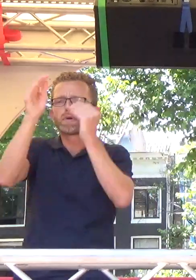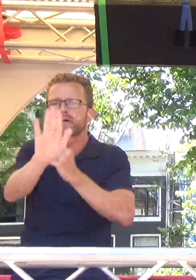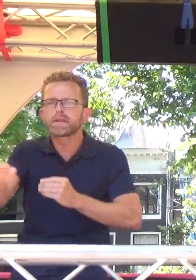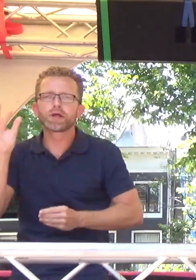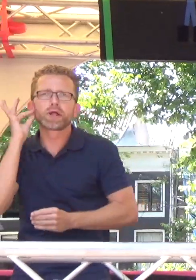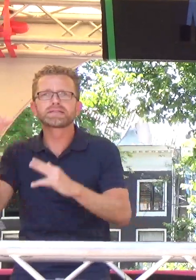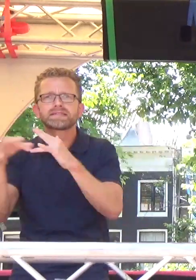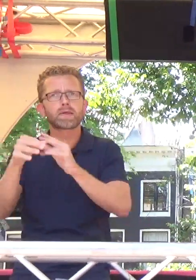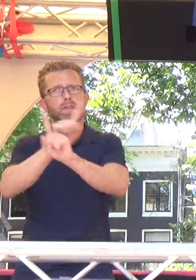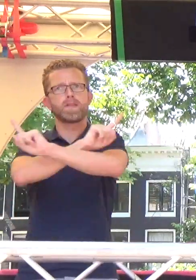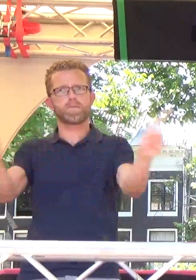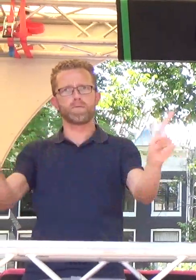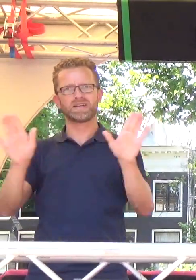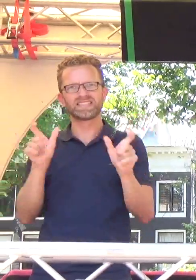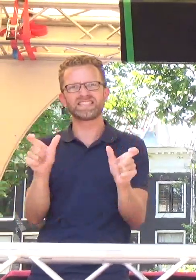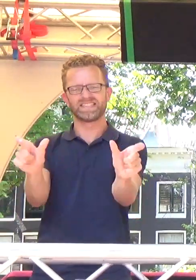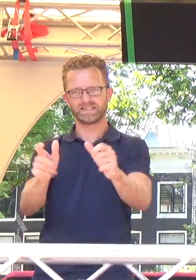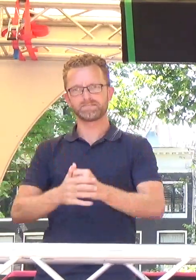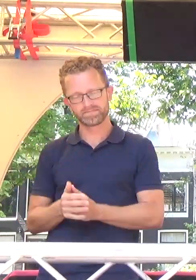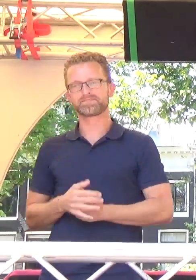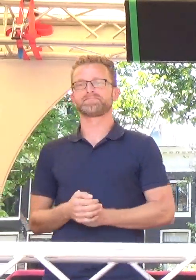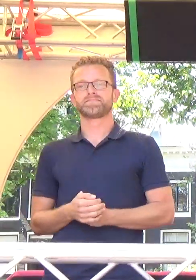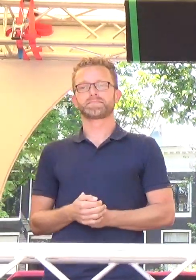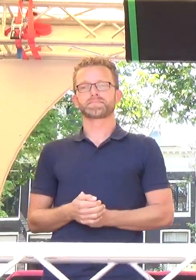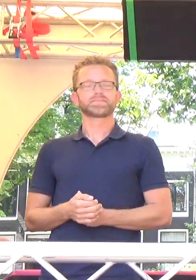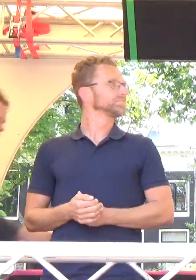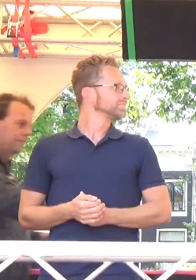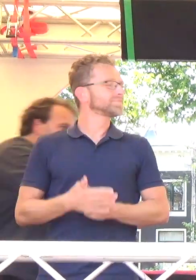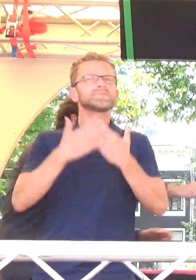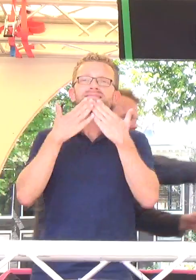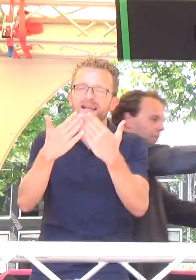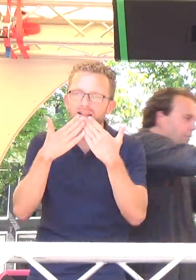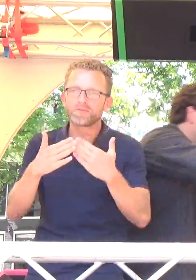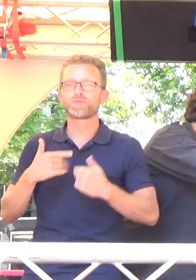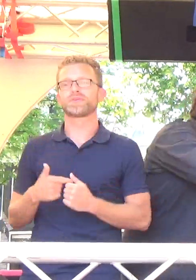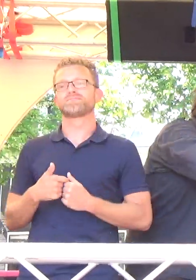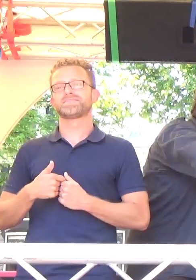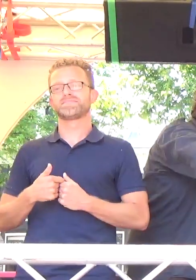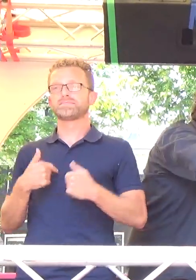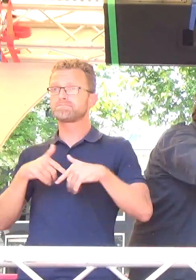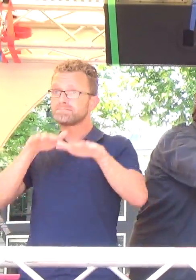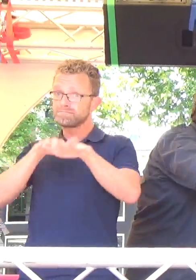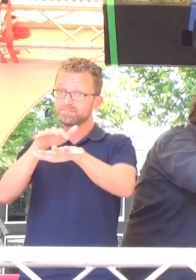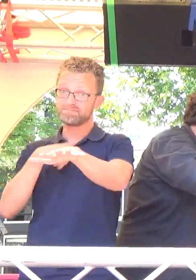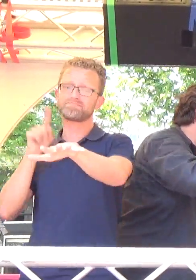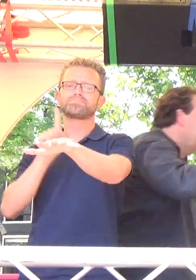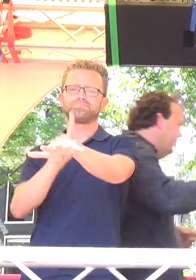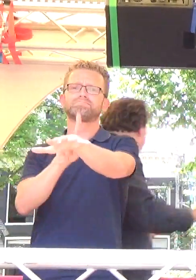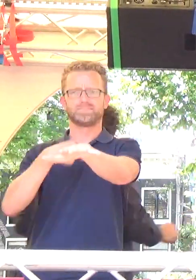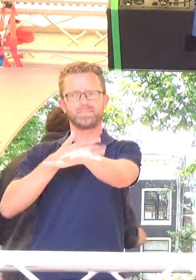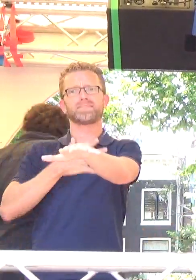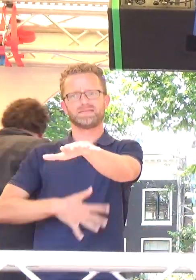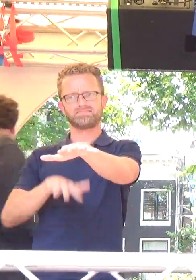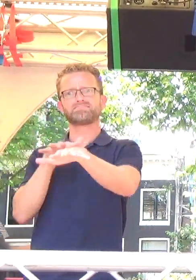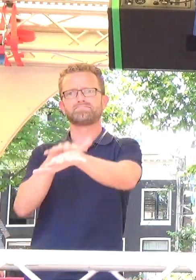I'm delighted to join you for this March, which comes, I think, at an incredibly important time,